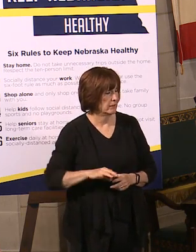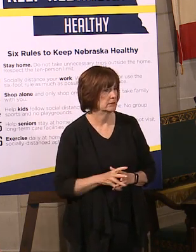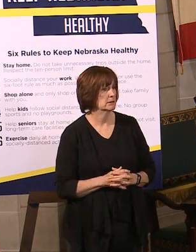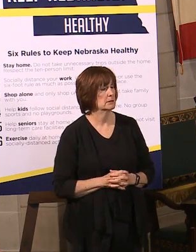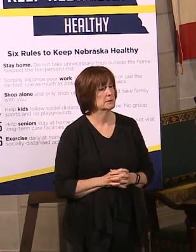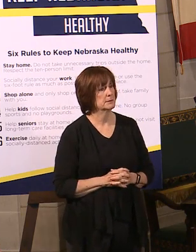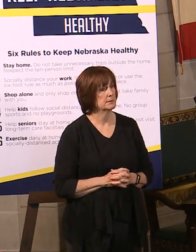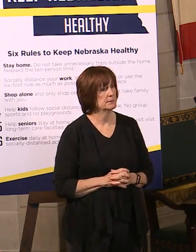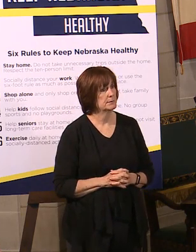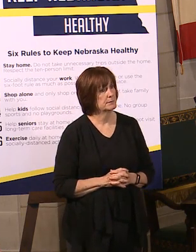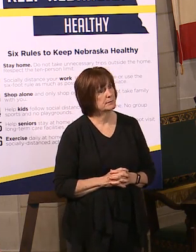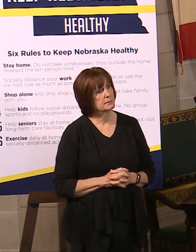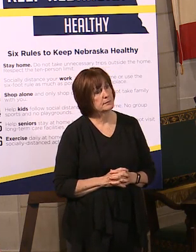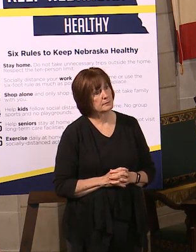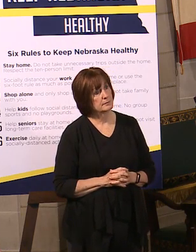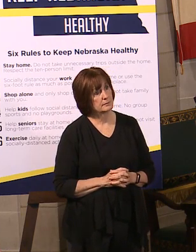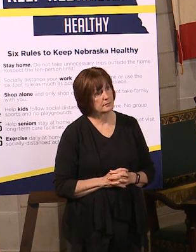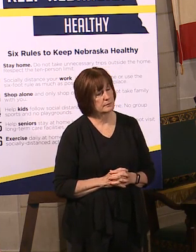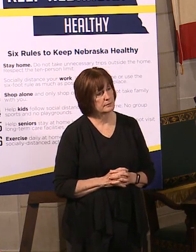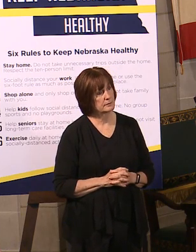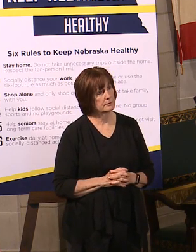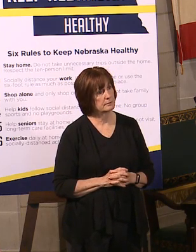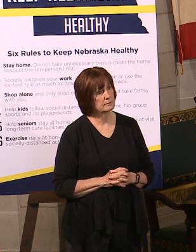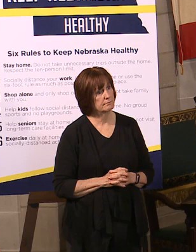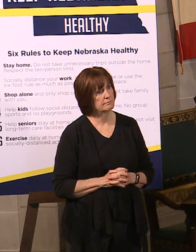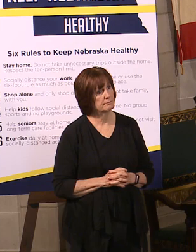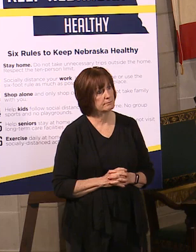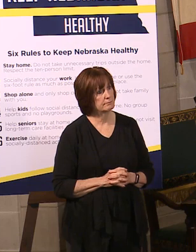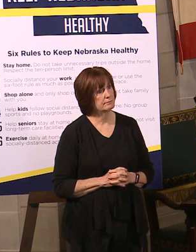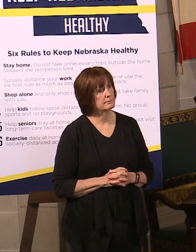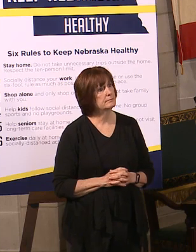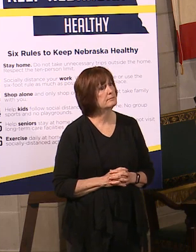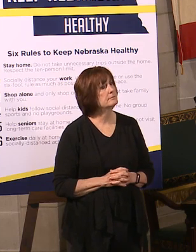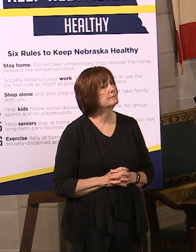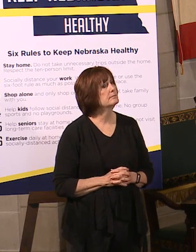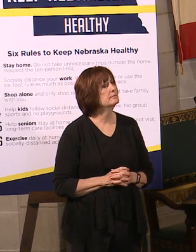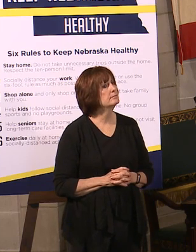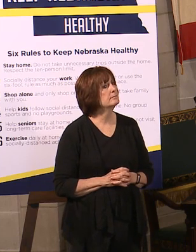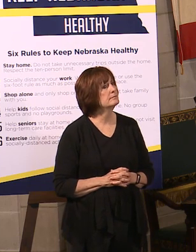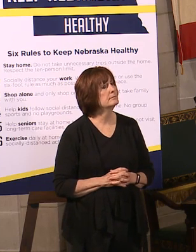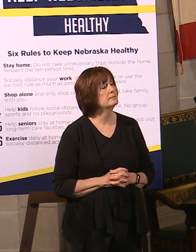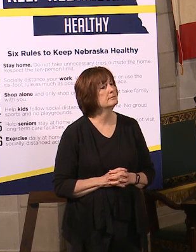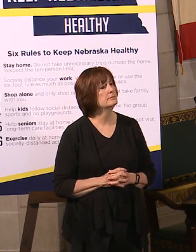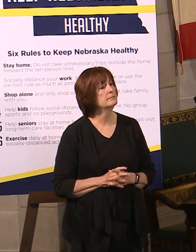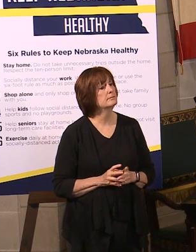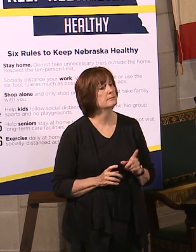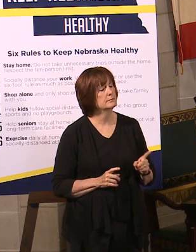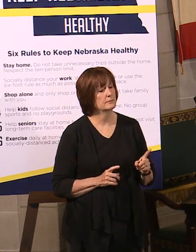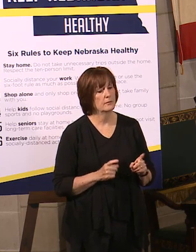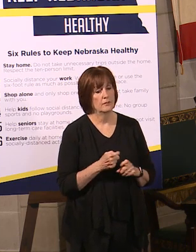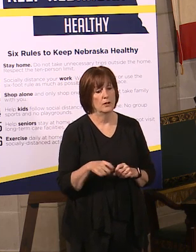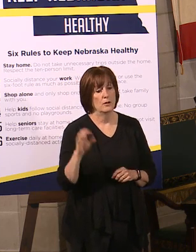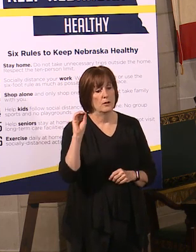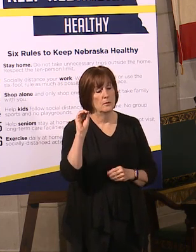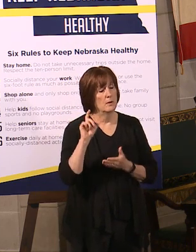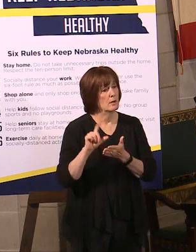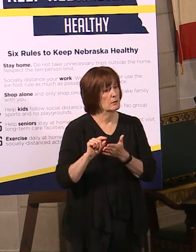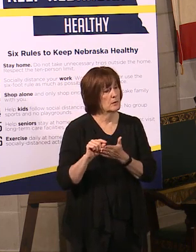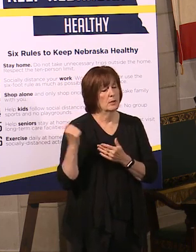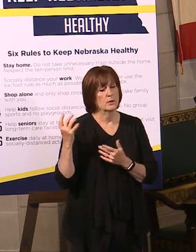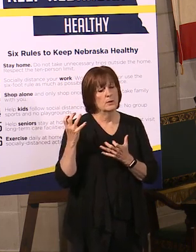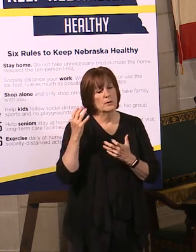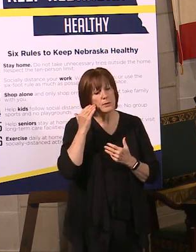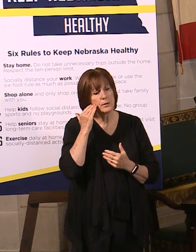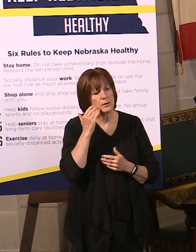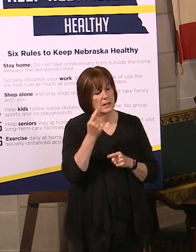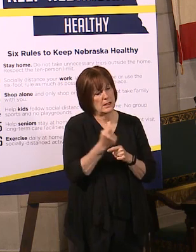tests are. What's the rate of false positives? And then she has one more question. So Julie Anderson from Omaha World Herald wants to know what